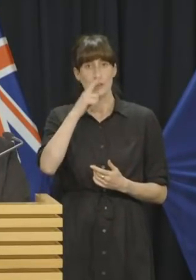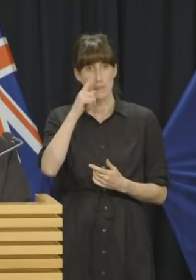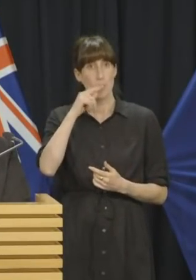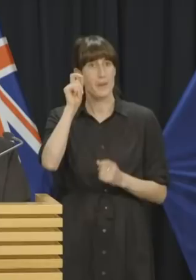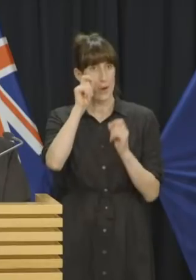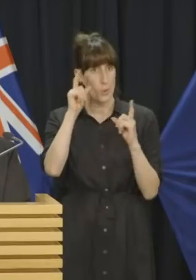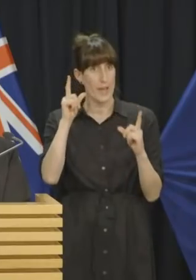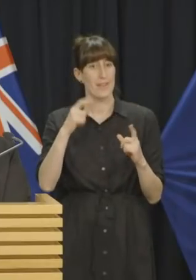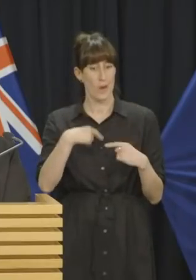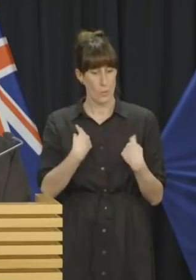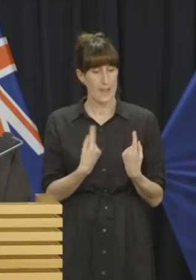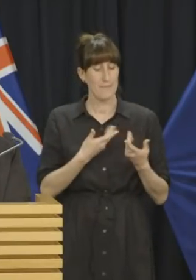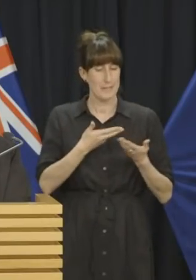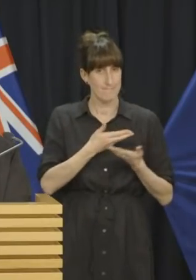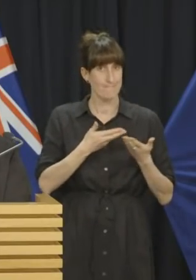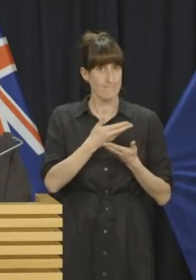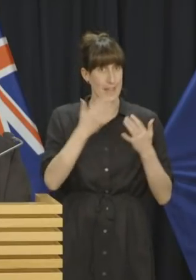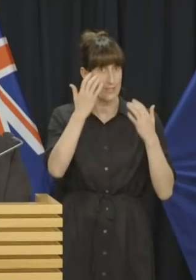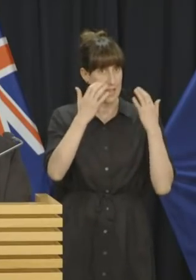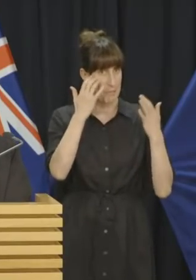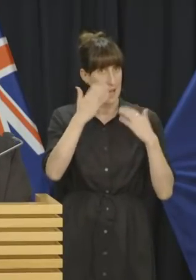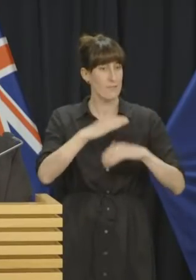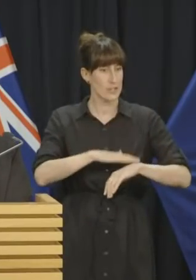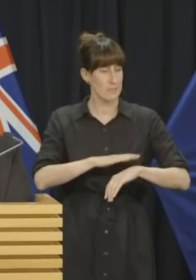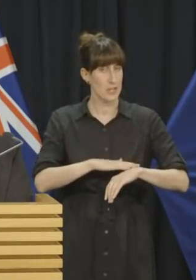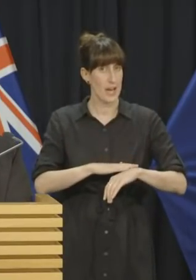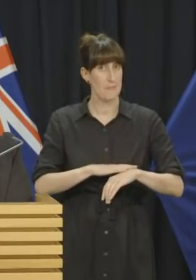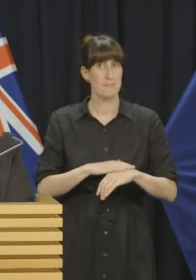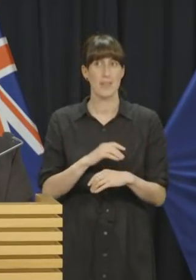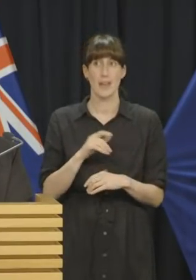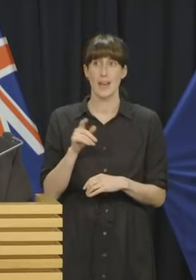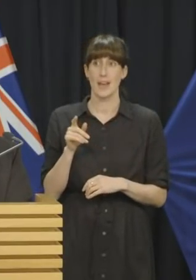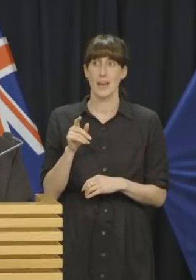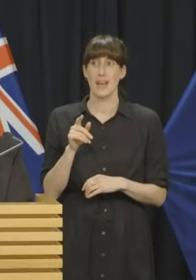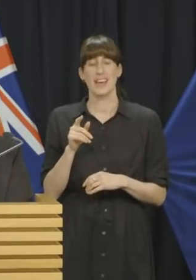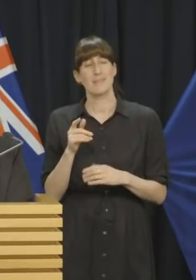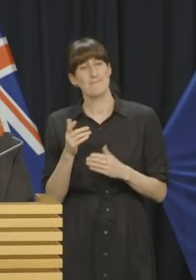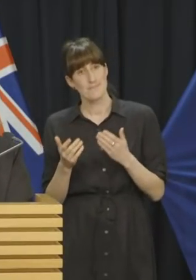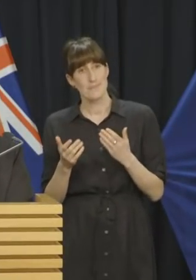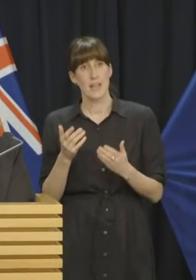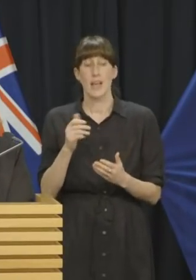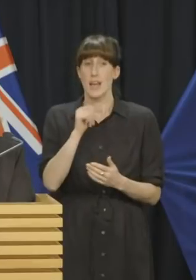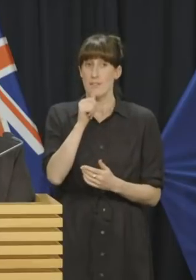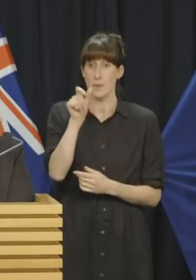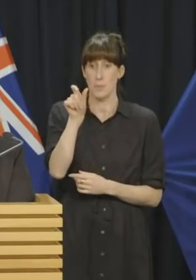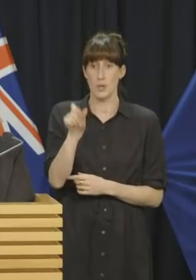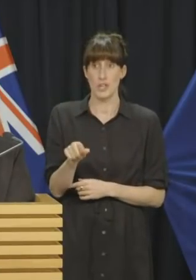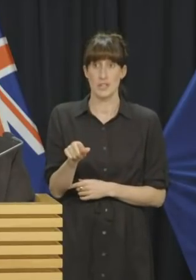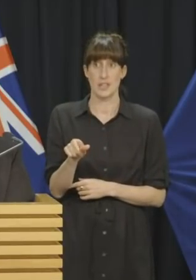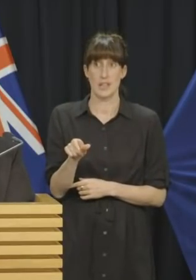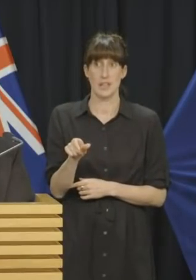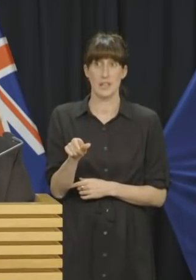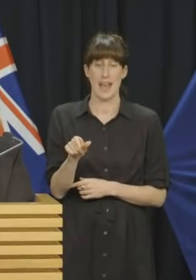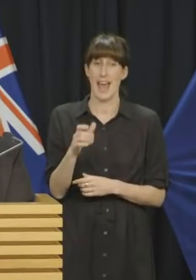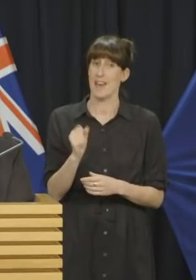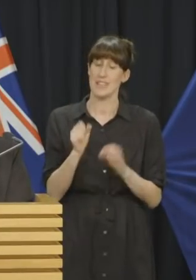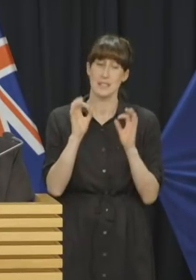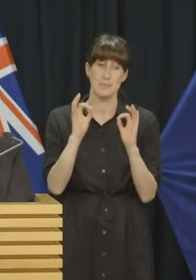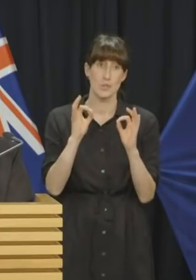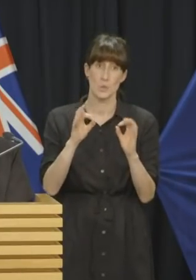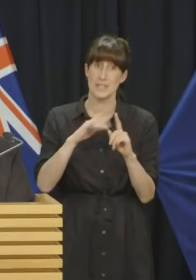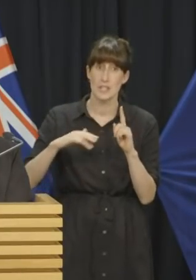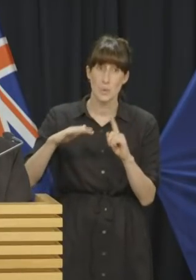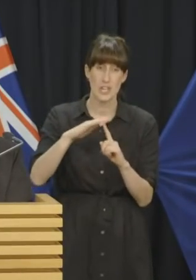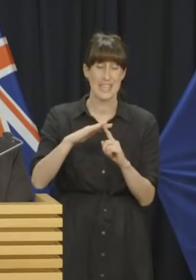that will need to be factored in. But if there is a set of circumstances that require those fees to be waived for any reason,